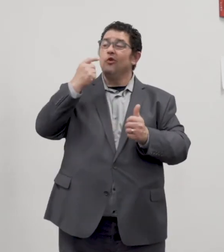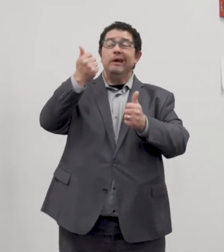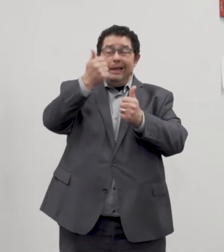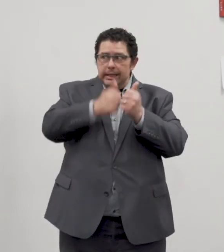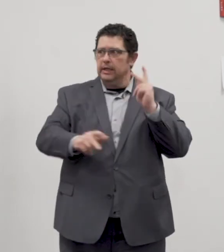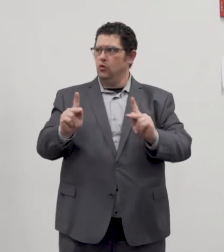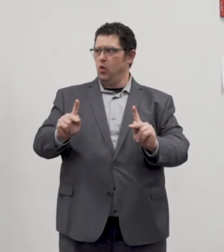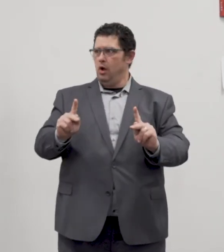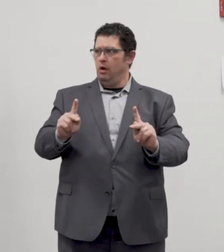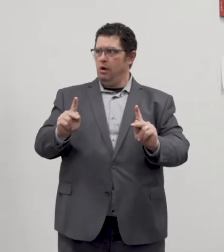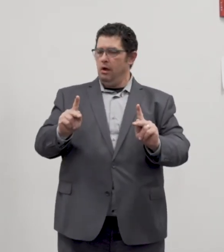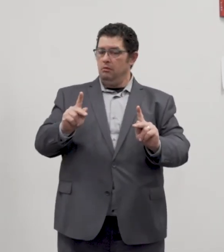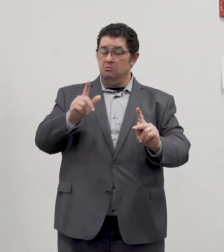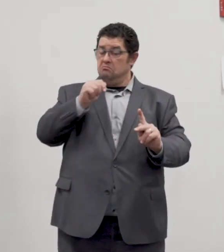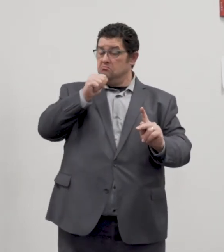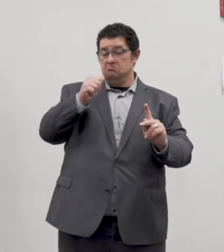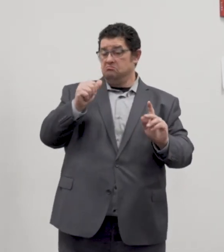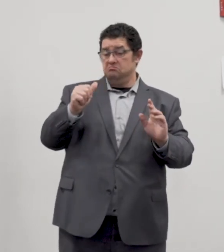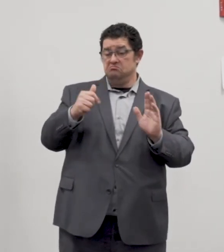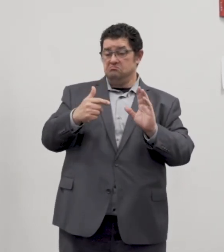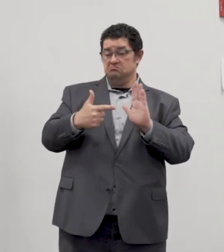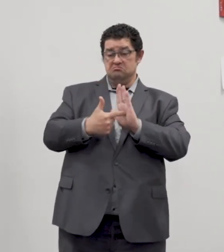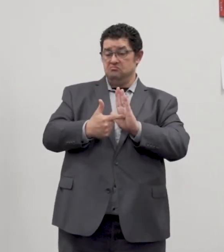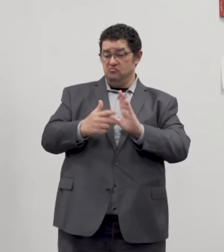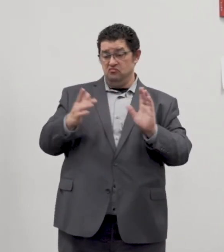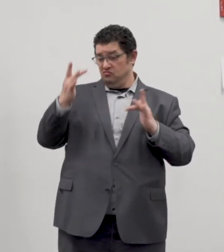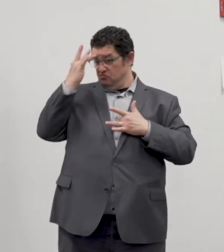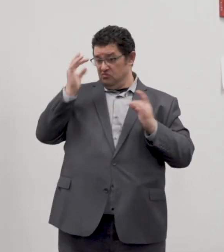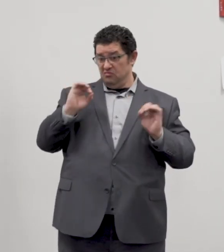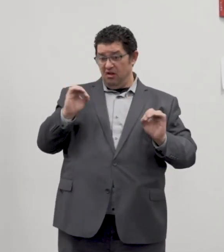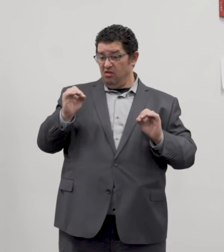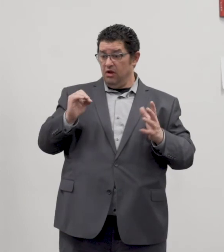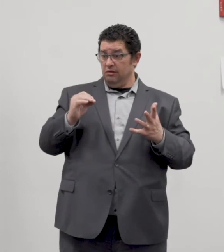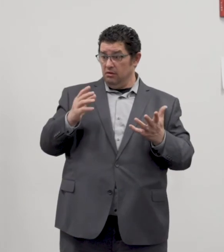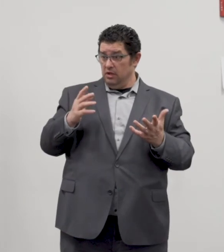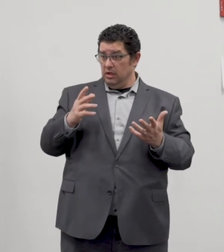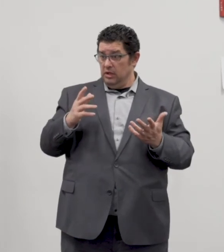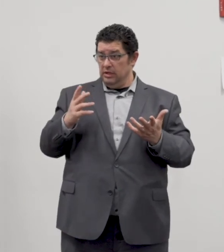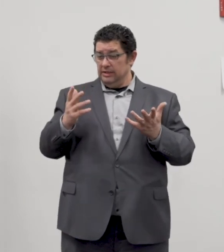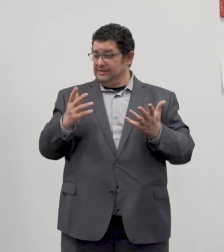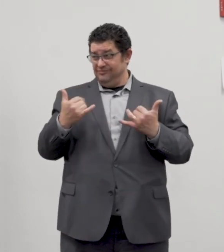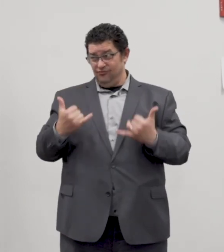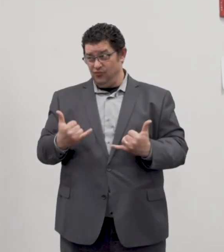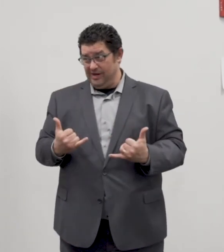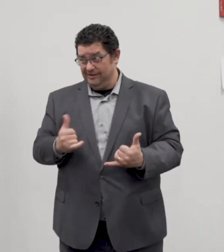able to have asymptomatic tests, to do large asymptomatic studies, I don't think we're there right